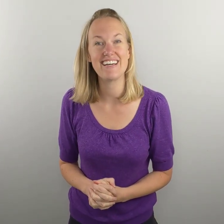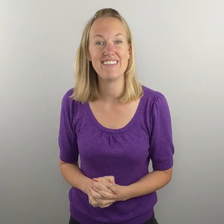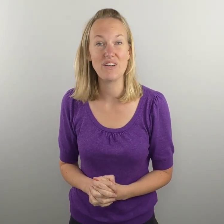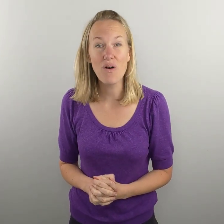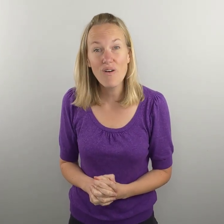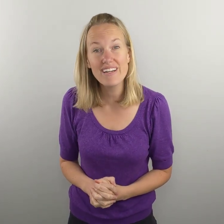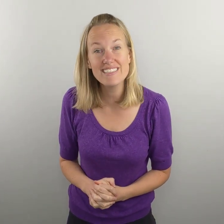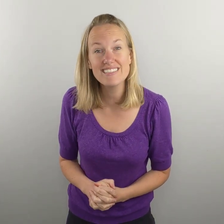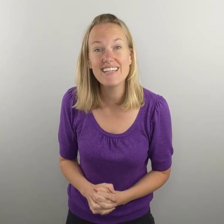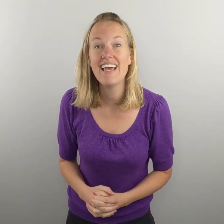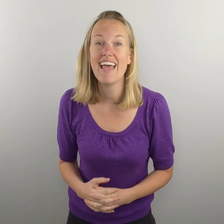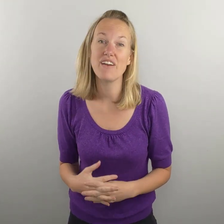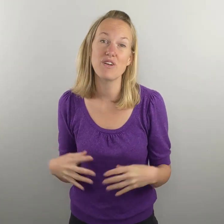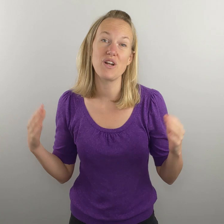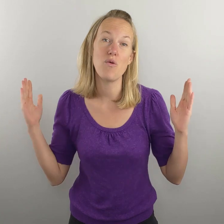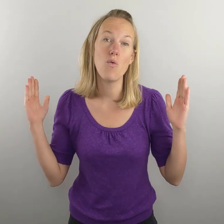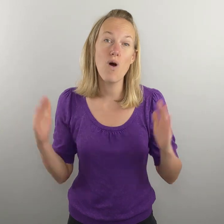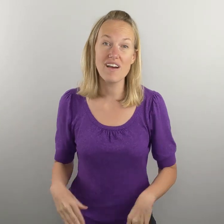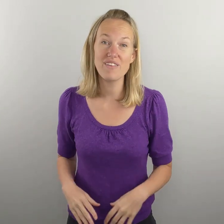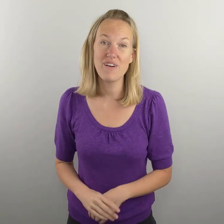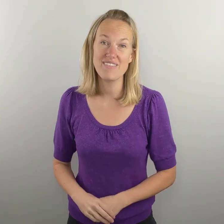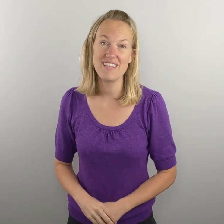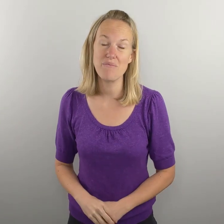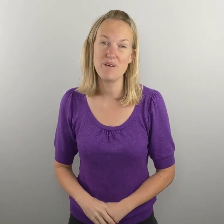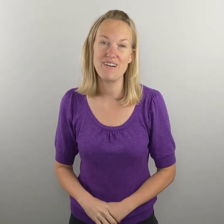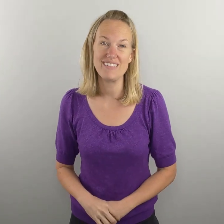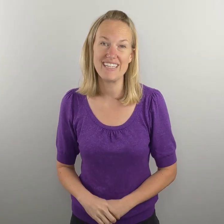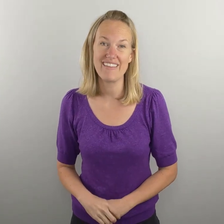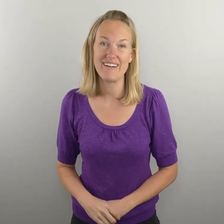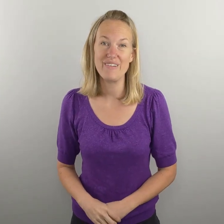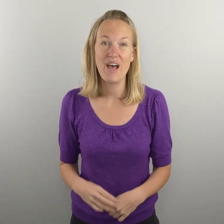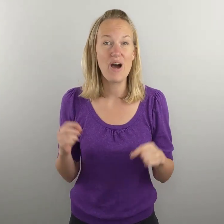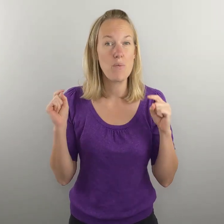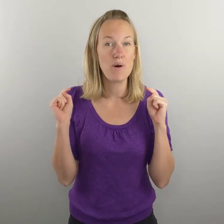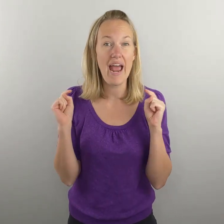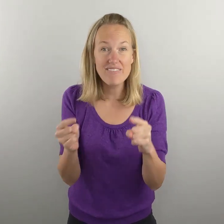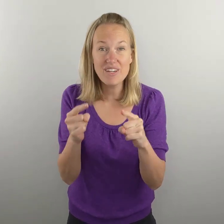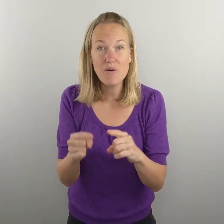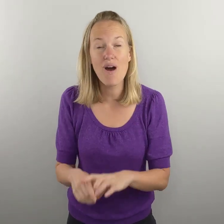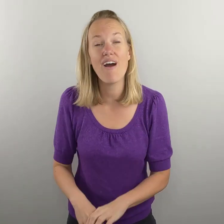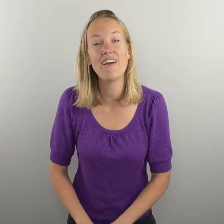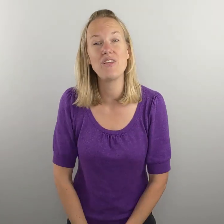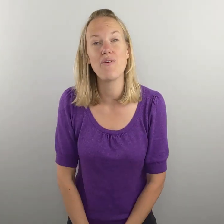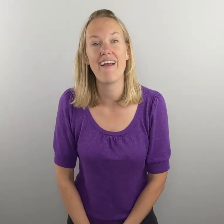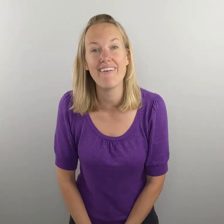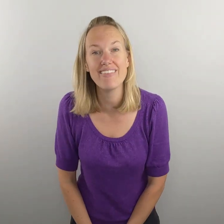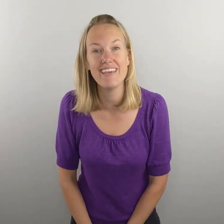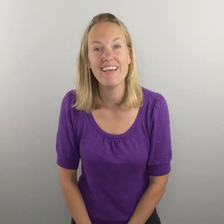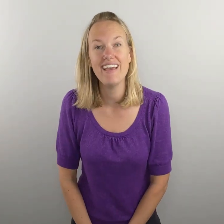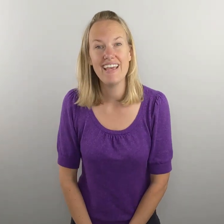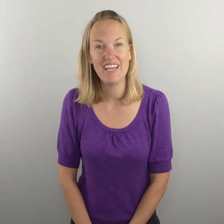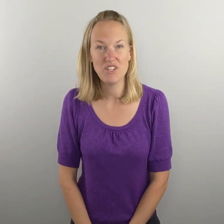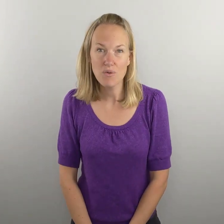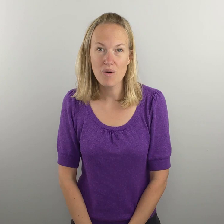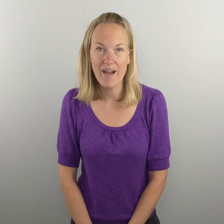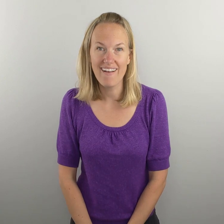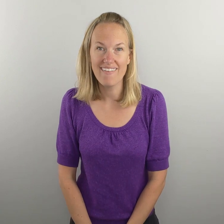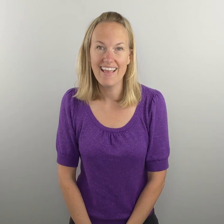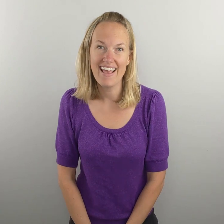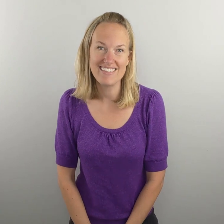the chorus and we're gonna walk through everything and put it all together. Hope wherever you are healthy and you are well. And I'll